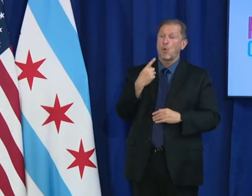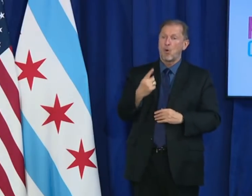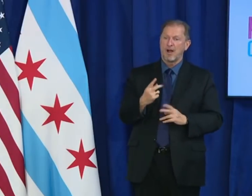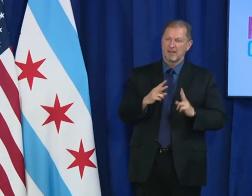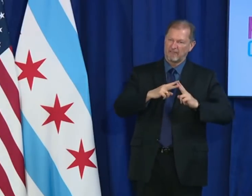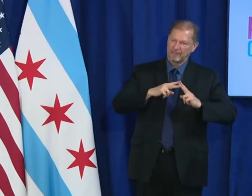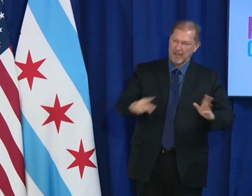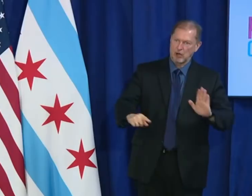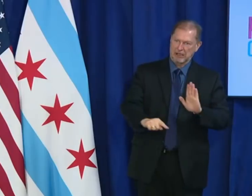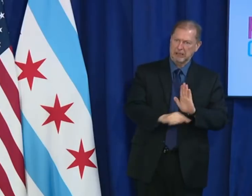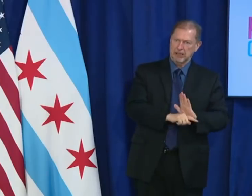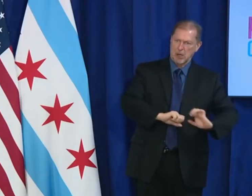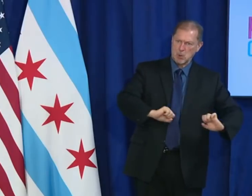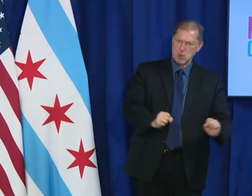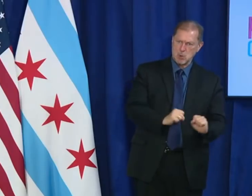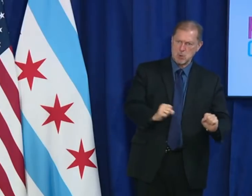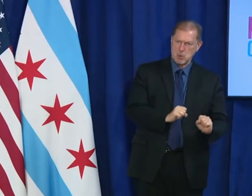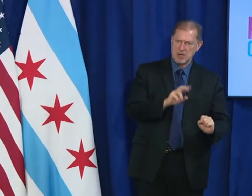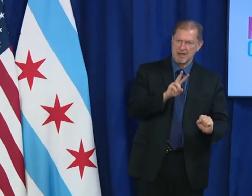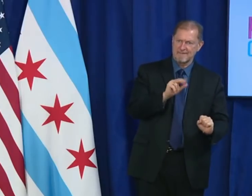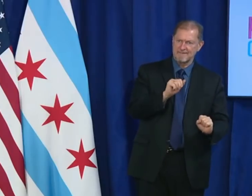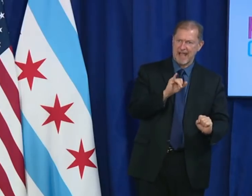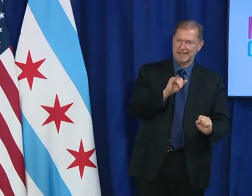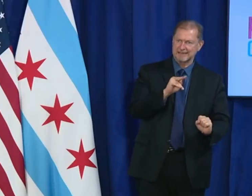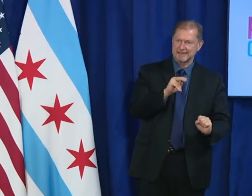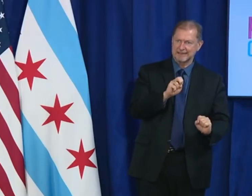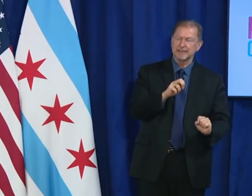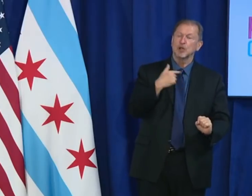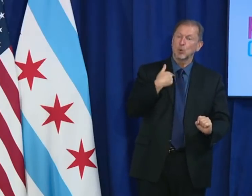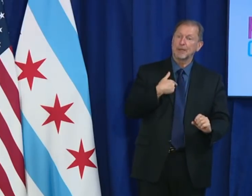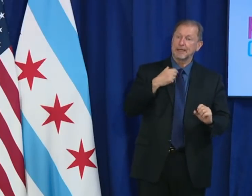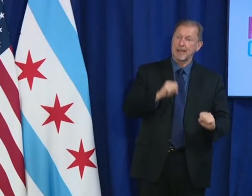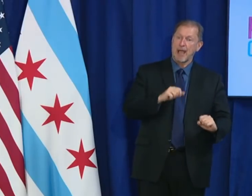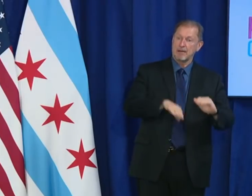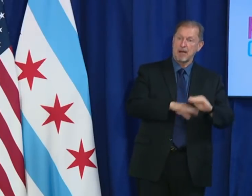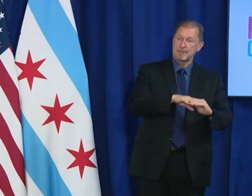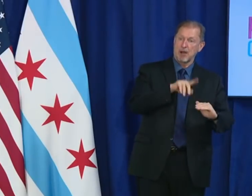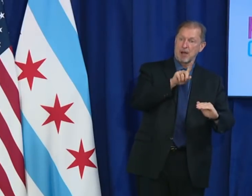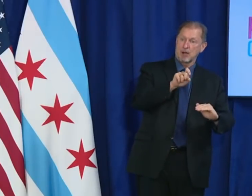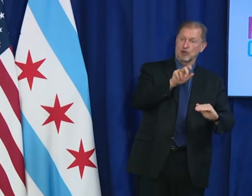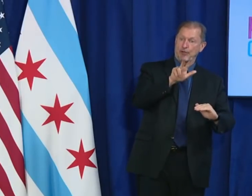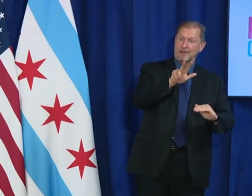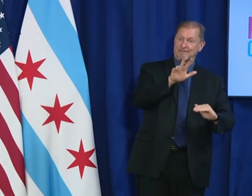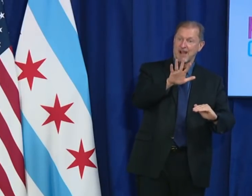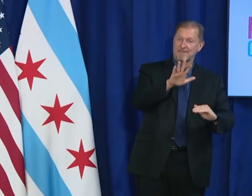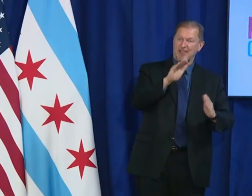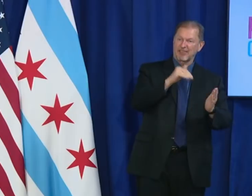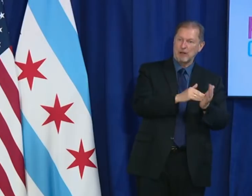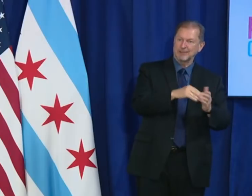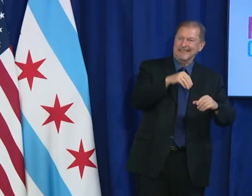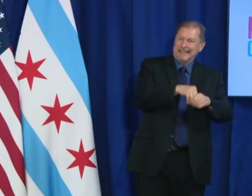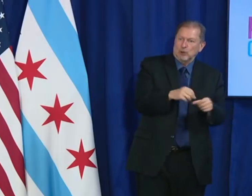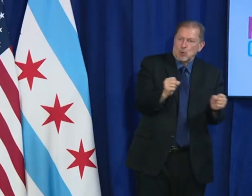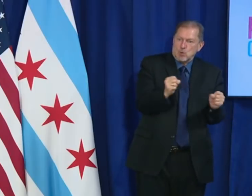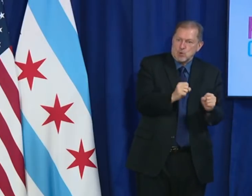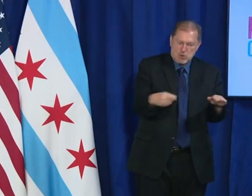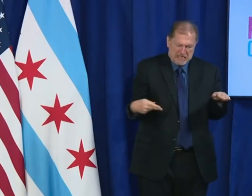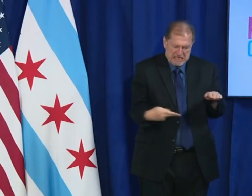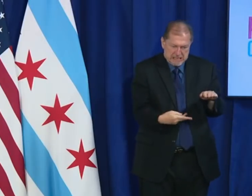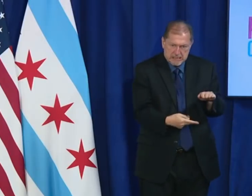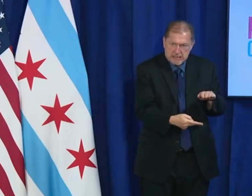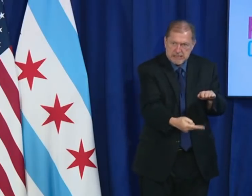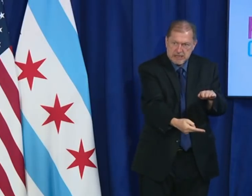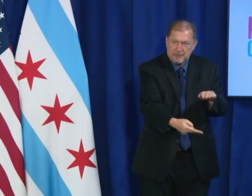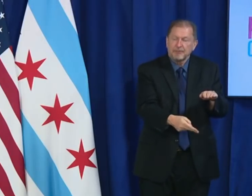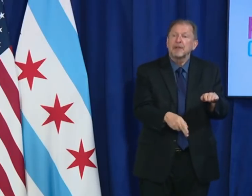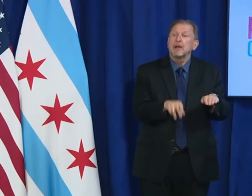have the capacity here in Chicago to handle 135,000 doses of that ultra cold vaccine, which is a lot and more